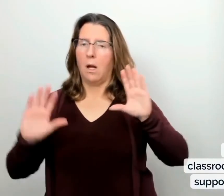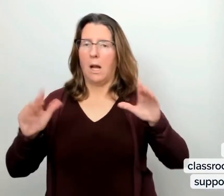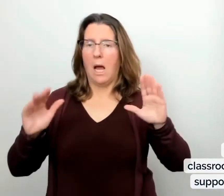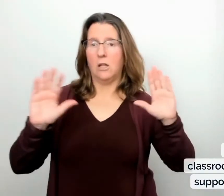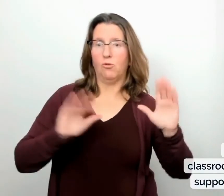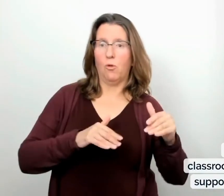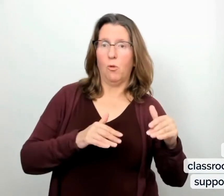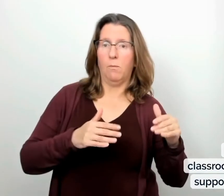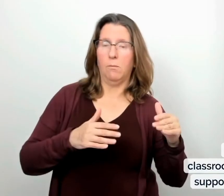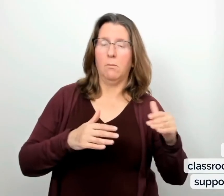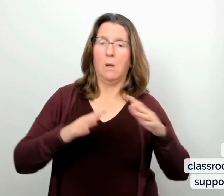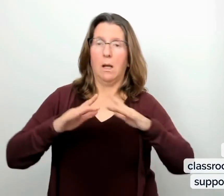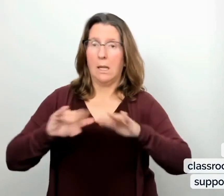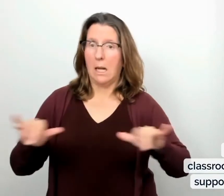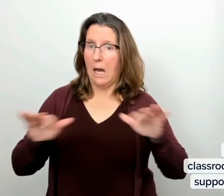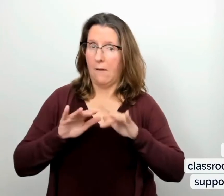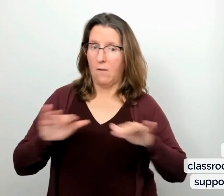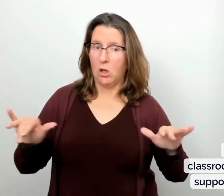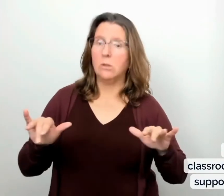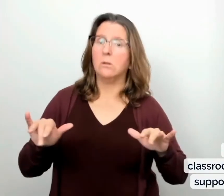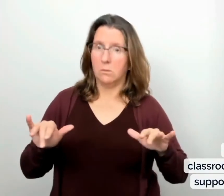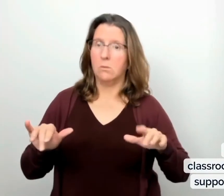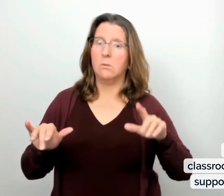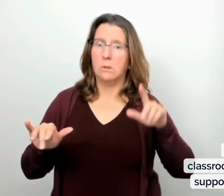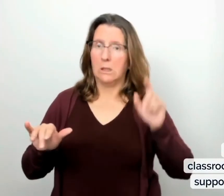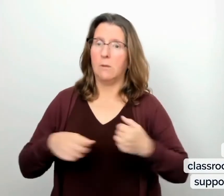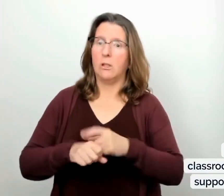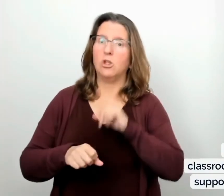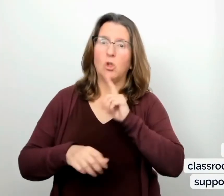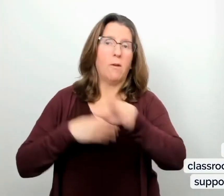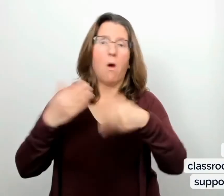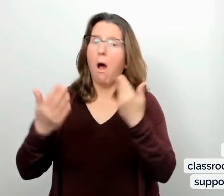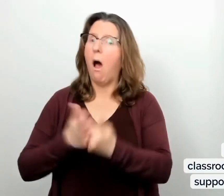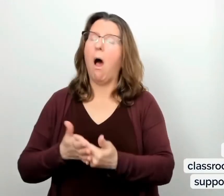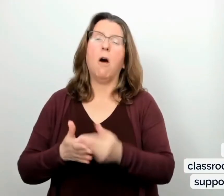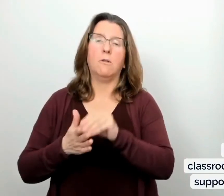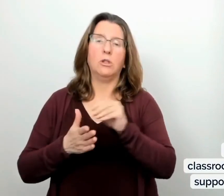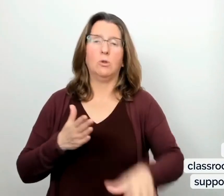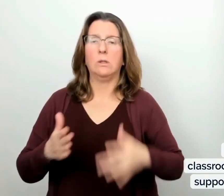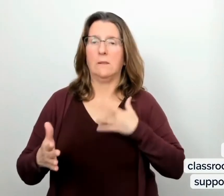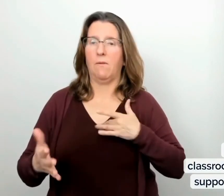Finally, endeavor to create an environment that is supportive of all students.